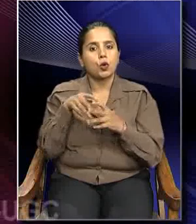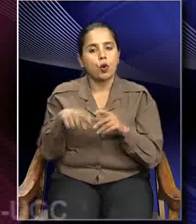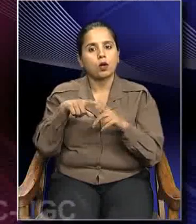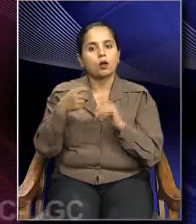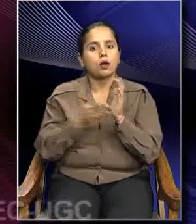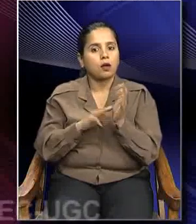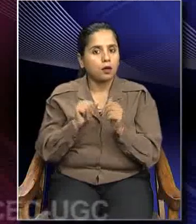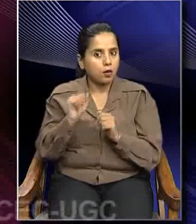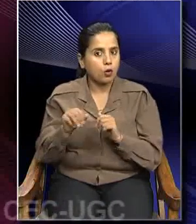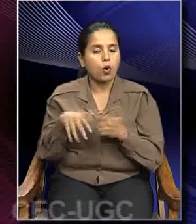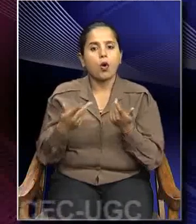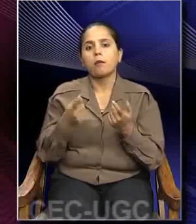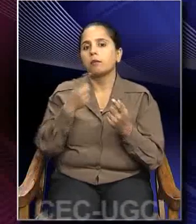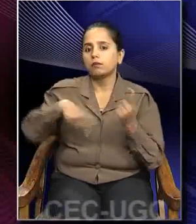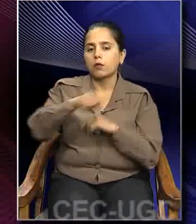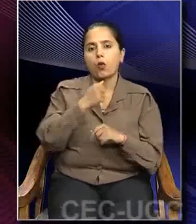or on our karma.